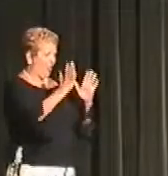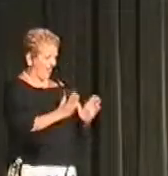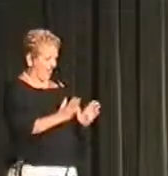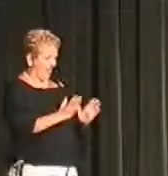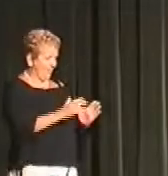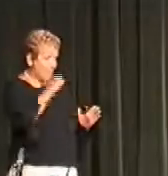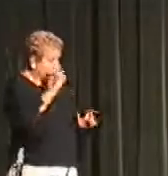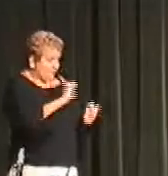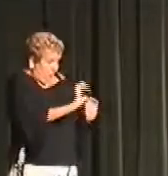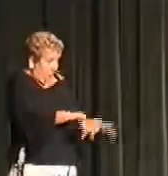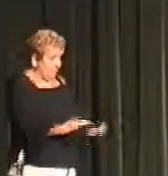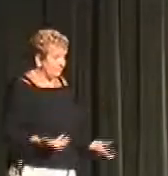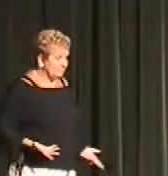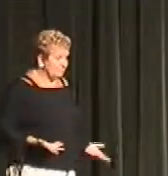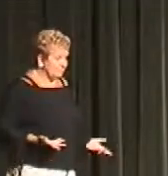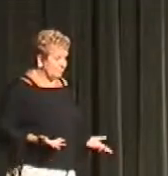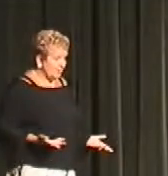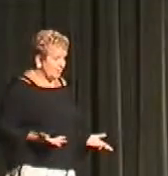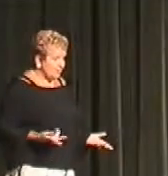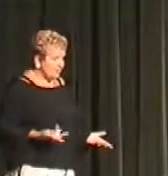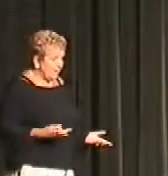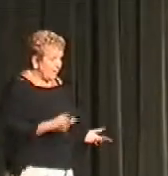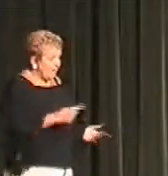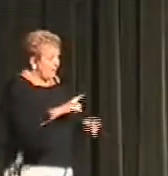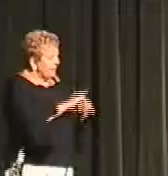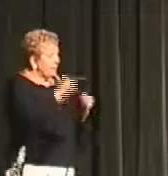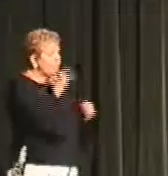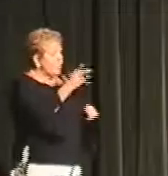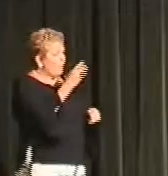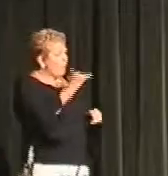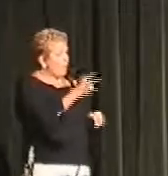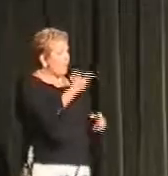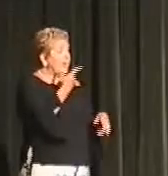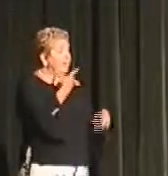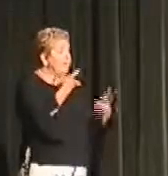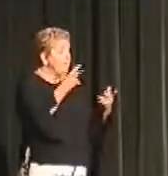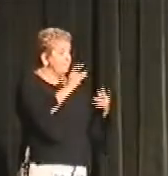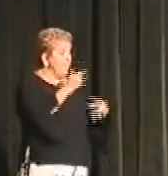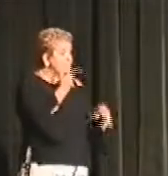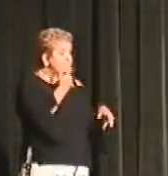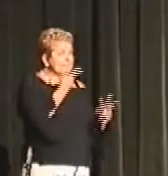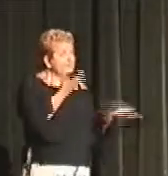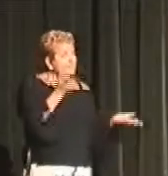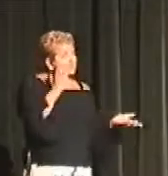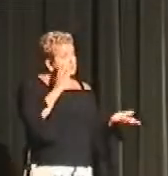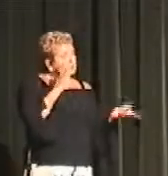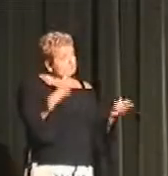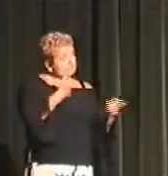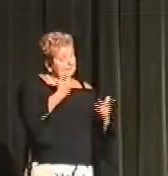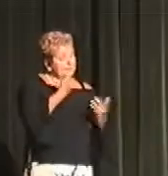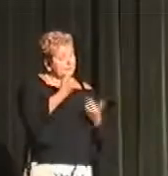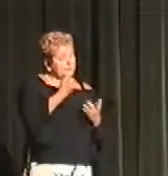June, I'm pretty new in this AA thing. And he said, and they've told me I can't diagnose anybody's disease but my own. But he said, in your case, I'm going to make an exception.